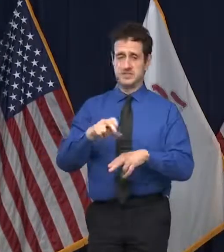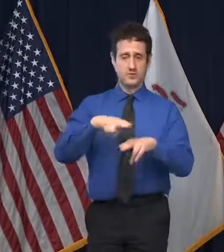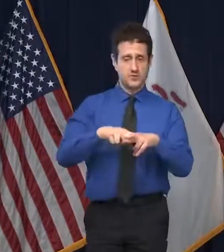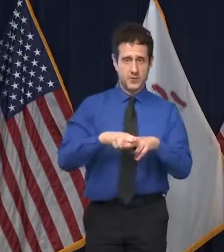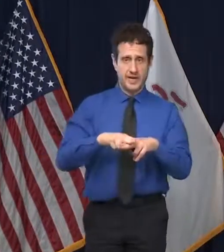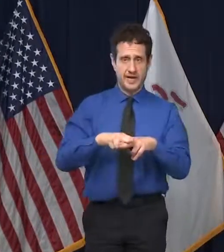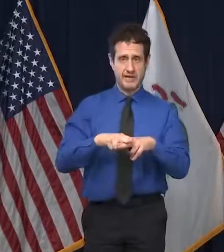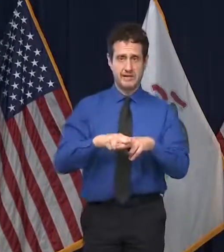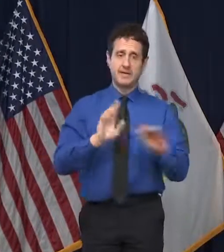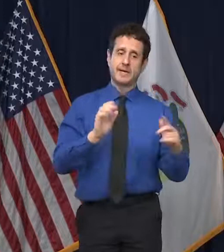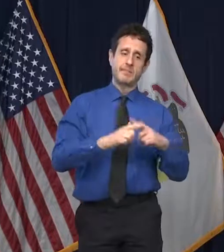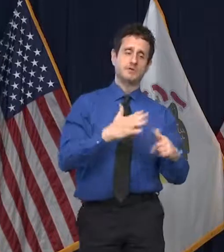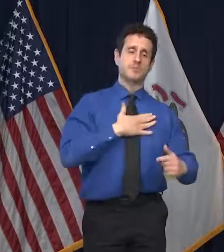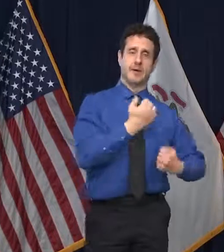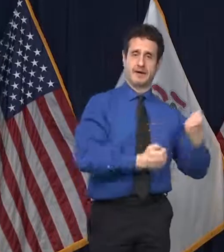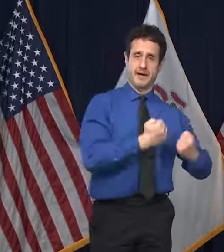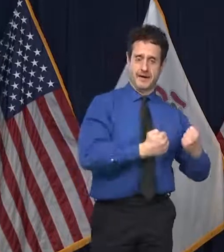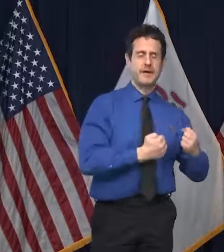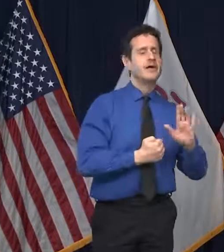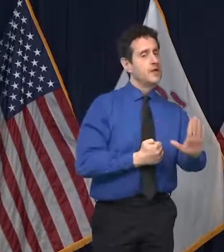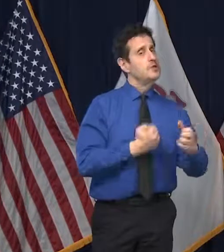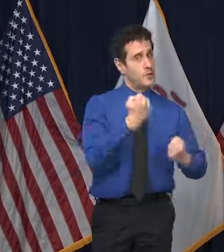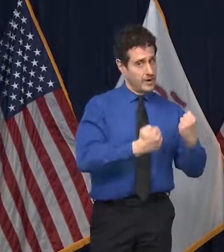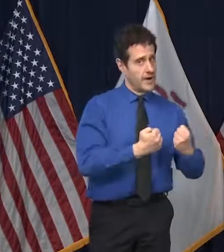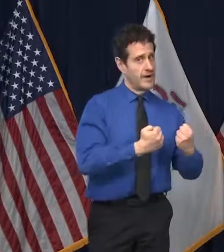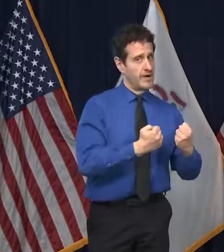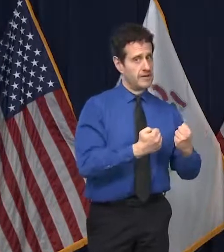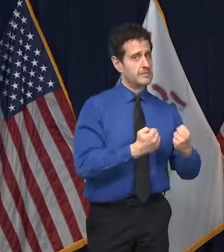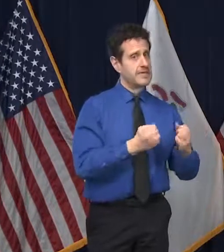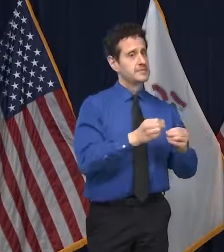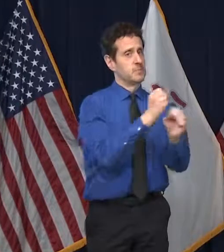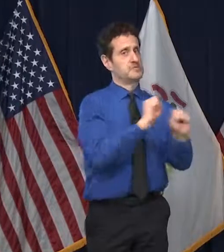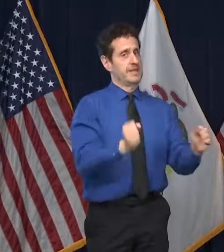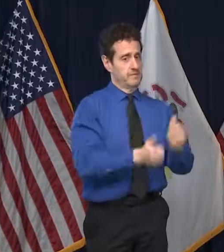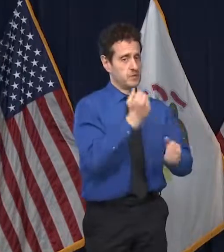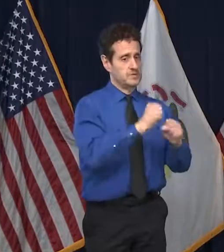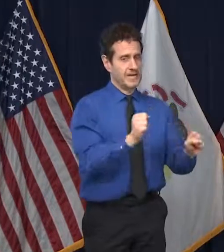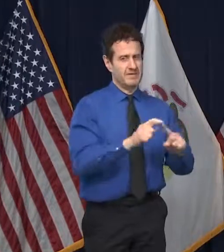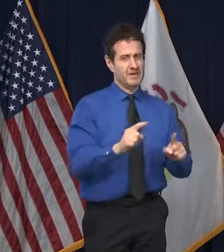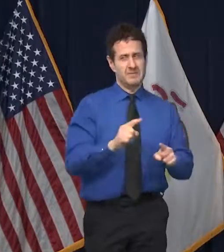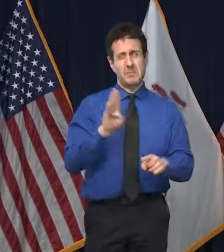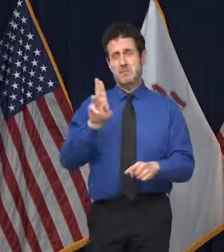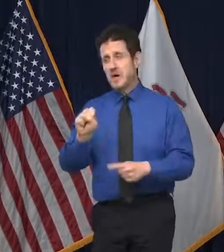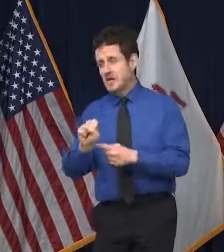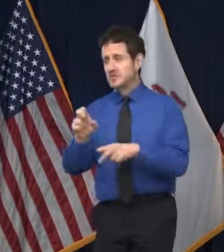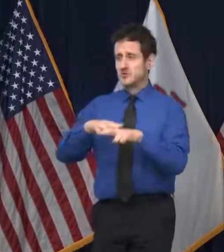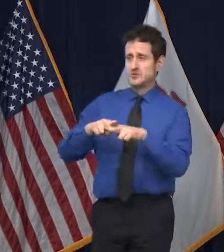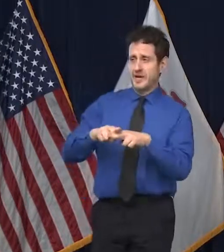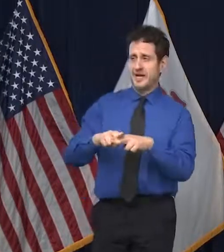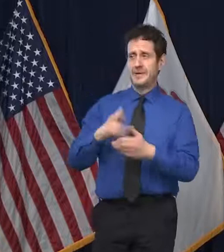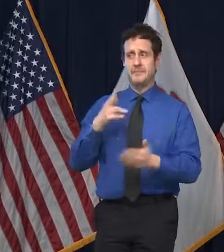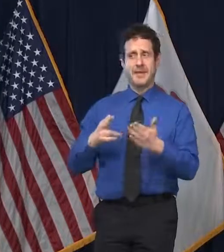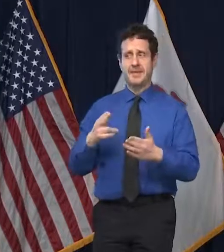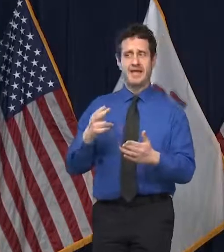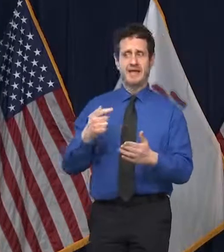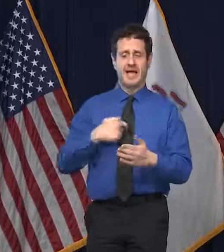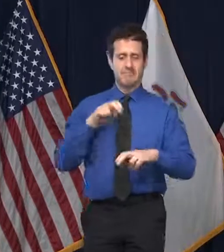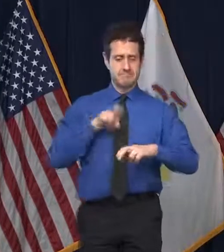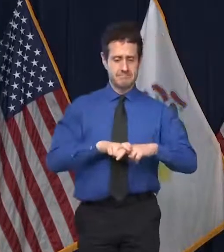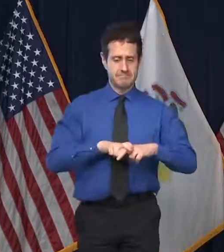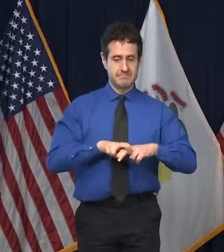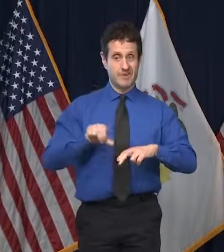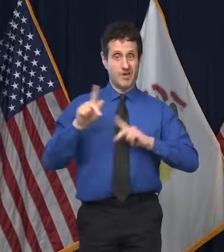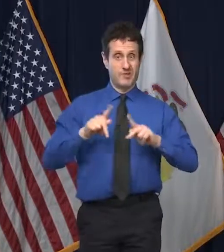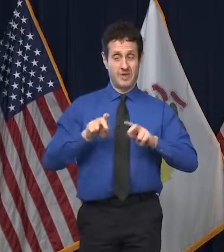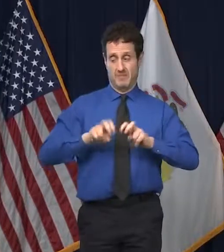vehicle. Obviously, taking your own vehicle, if that's an option, would be safer. Traveling by bus or train, you might not be able to maintain 6